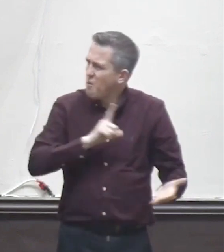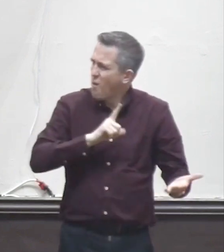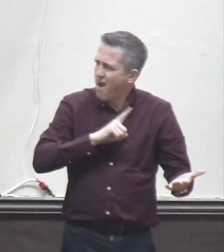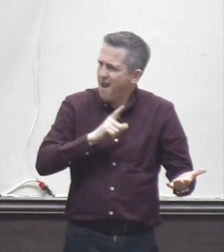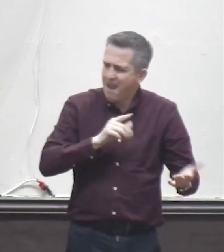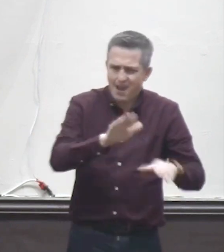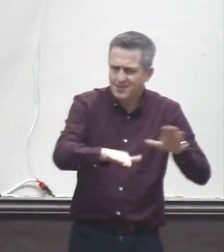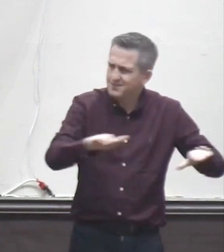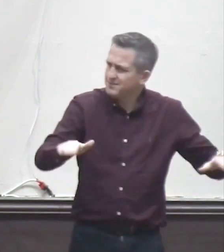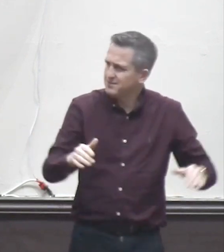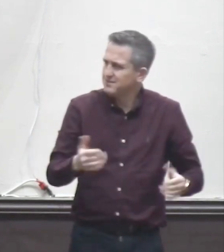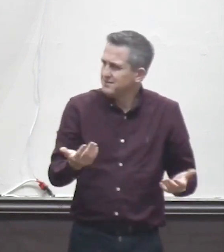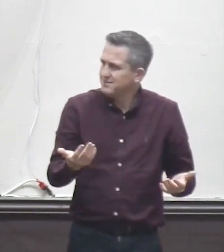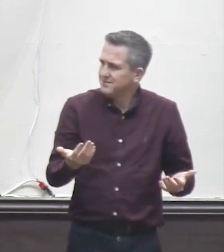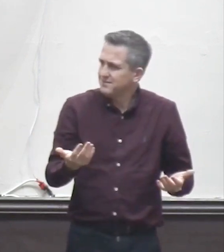future holds.